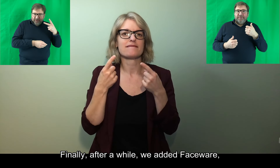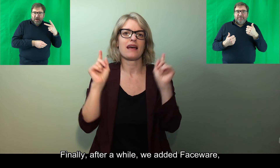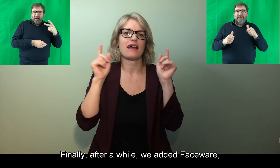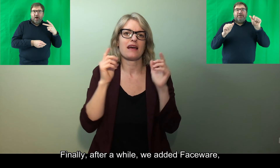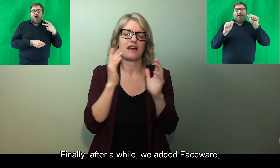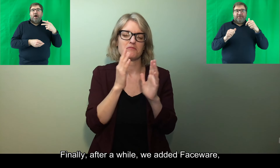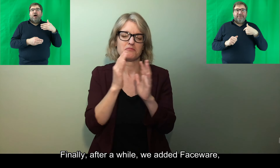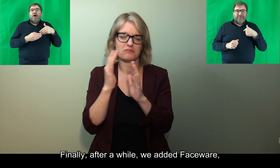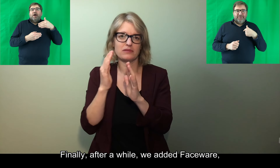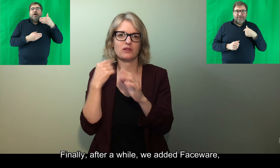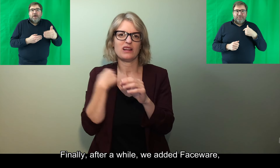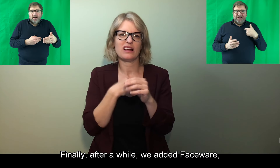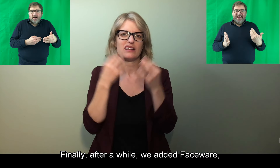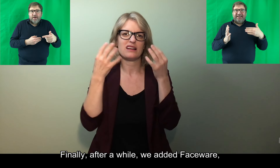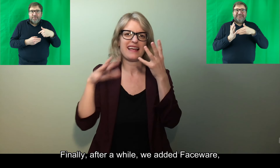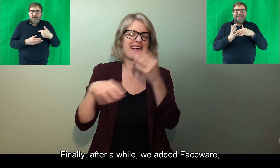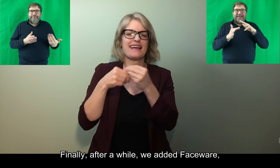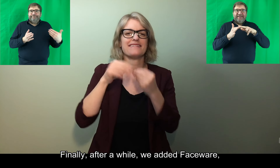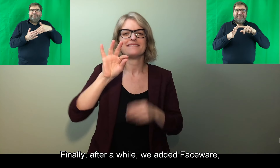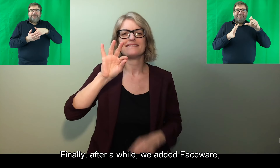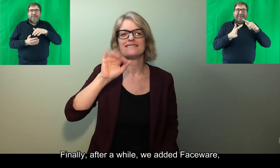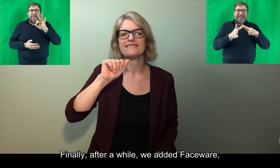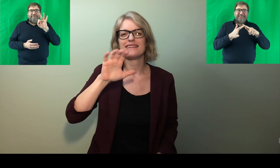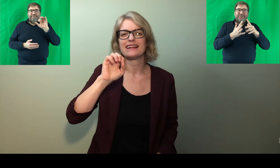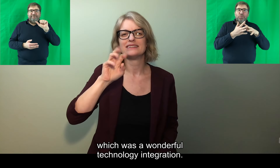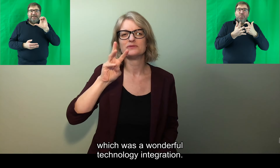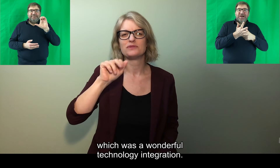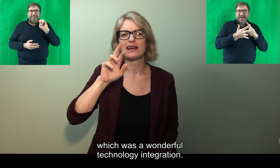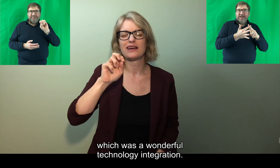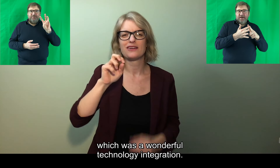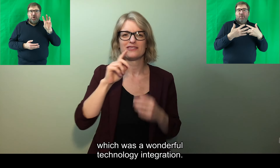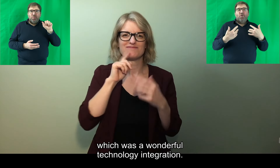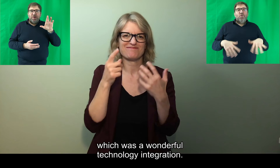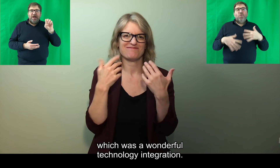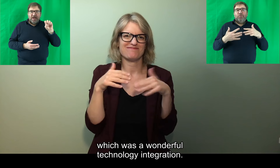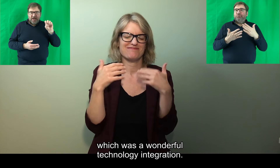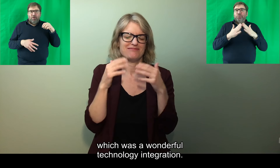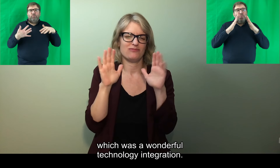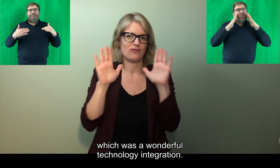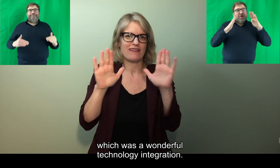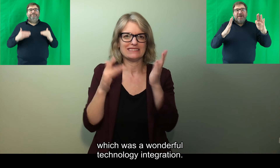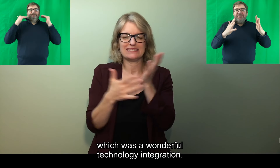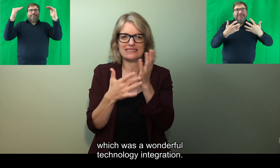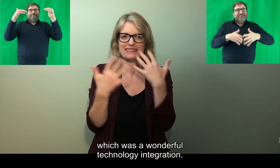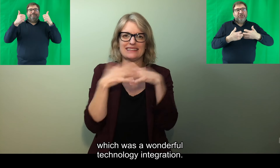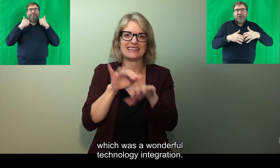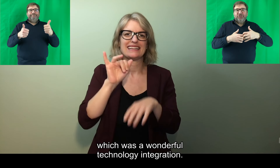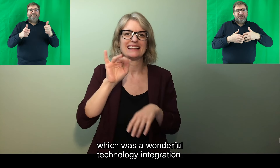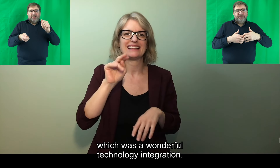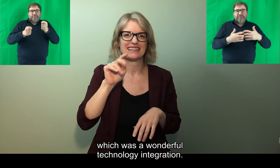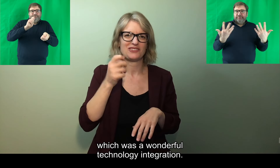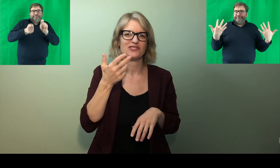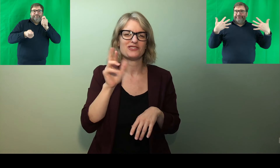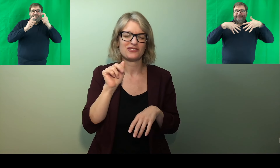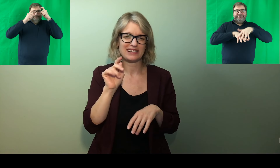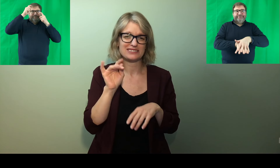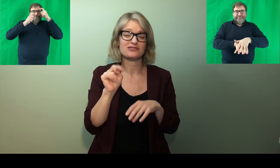Finally, after a while, we added faceware, which was a wonderful technology